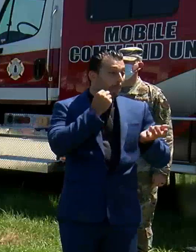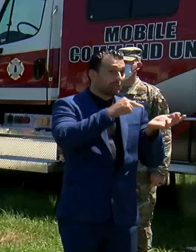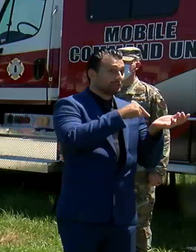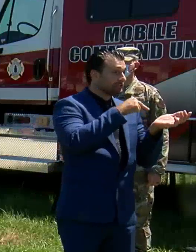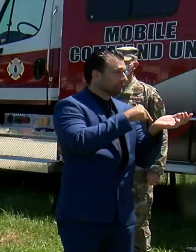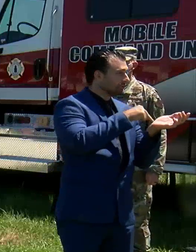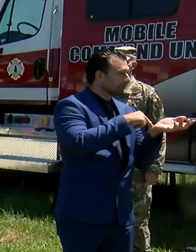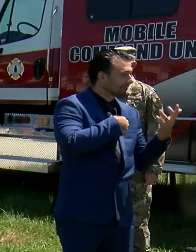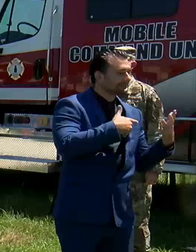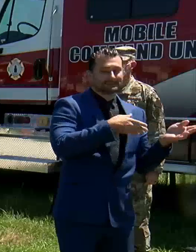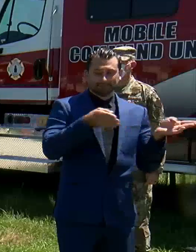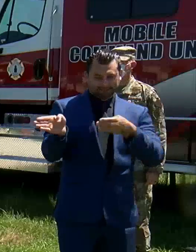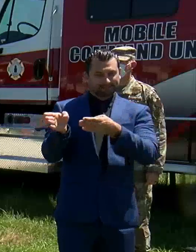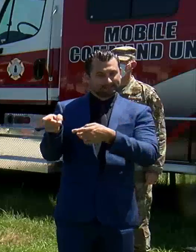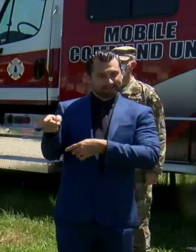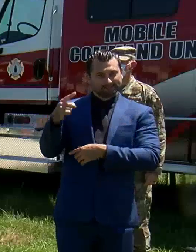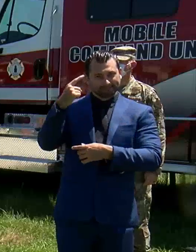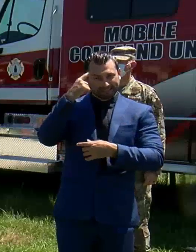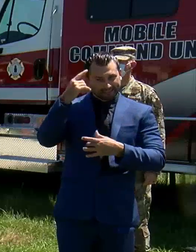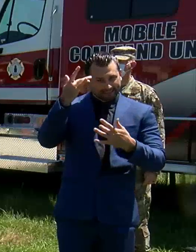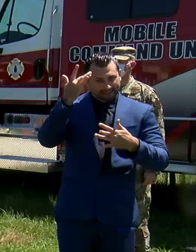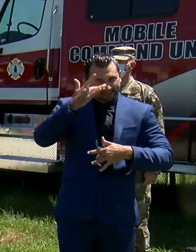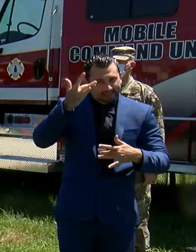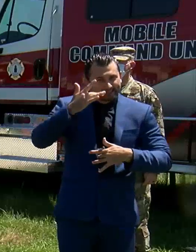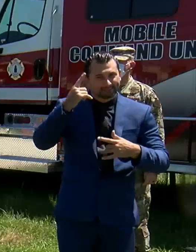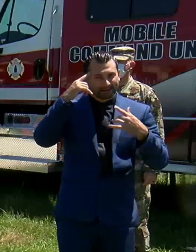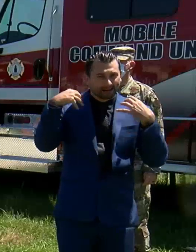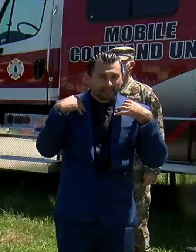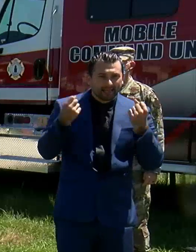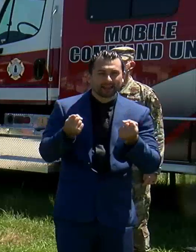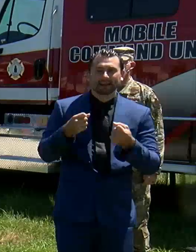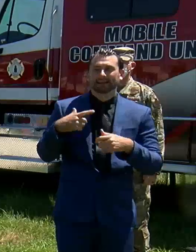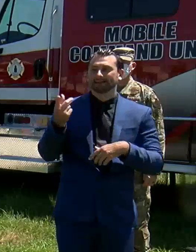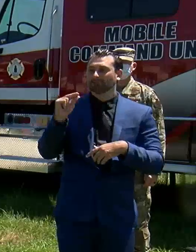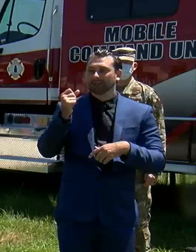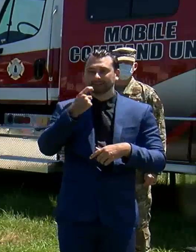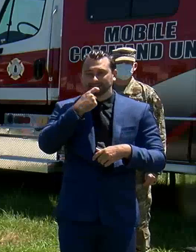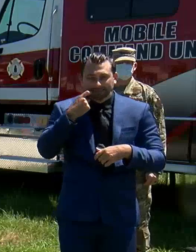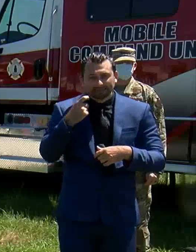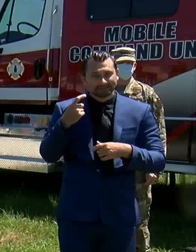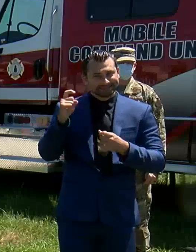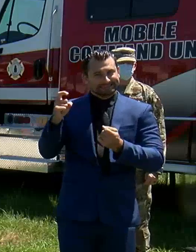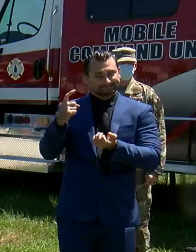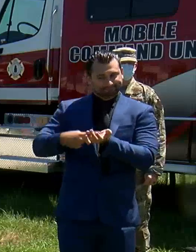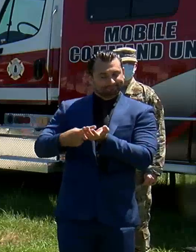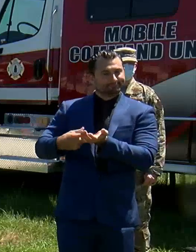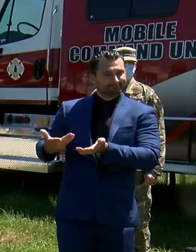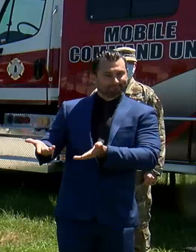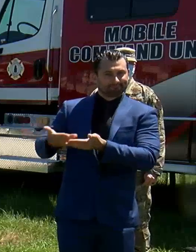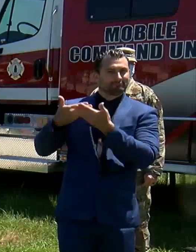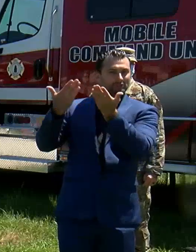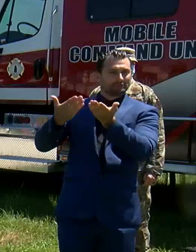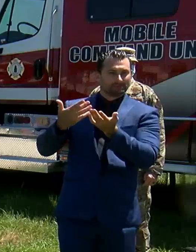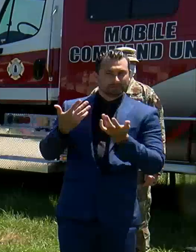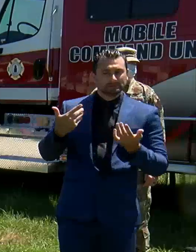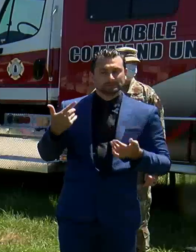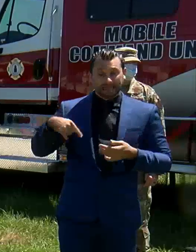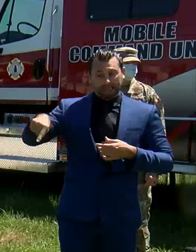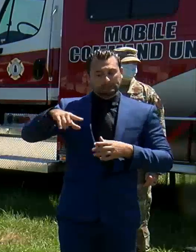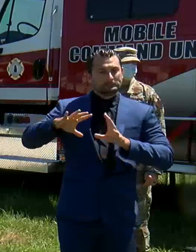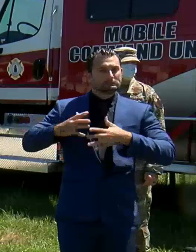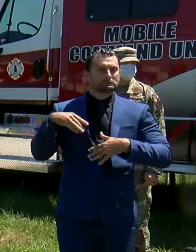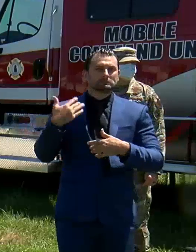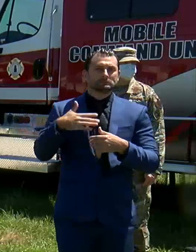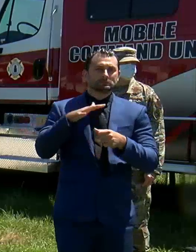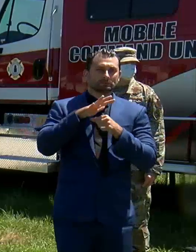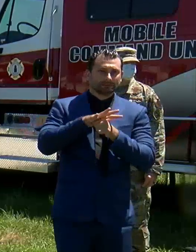issues do have increased stress, pressure, and anxiety caused by this emergency, particularly with the mitigation measures. So this is a